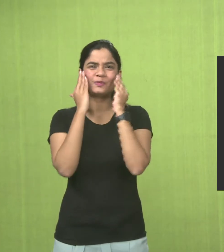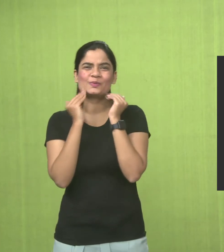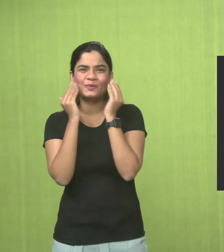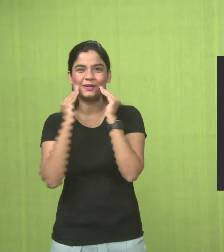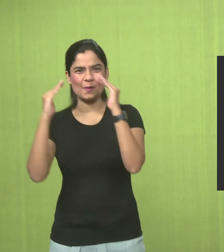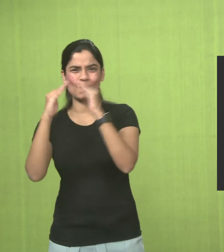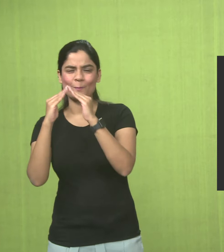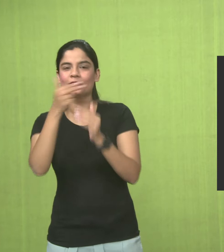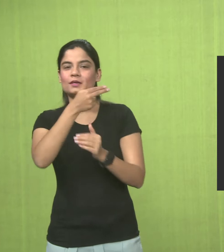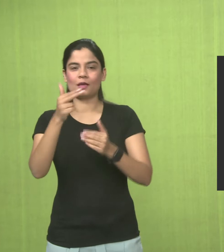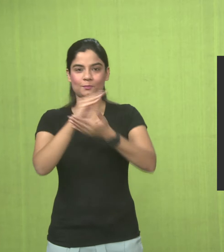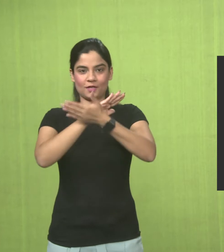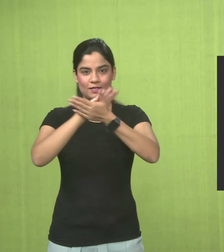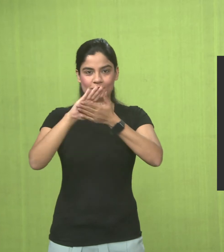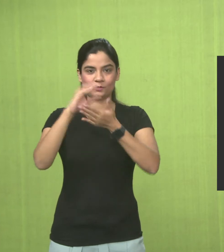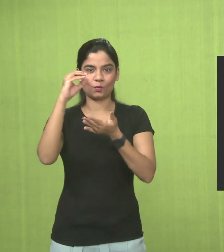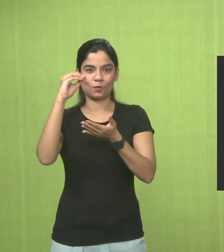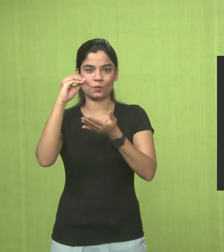Home sweet home.